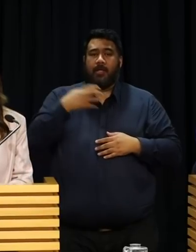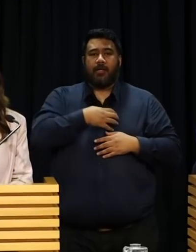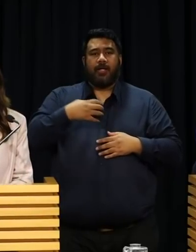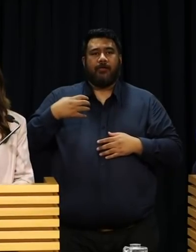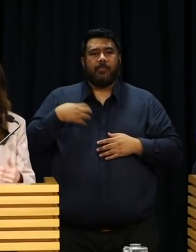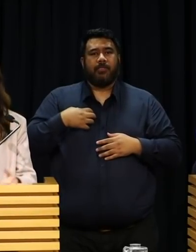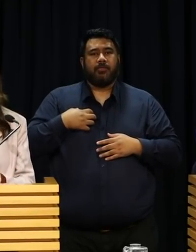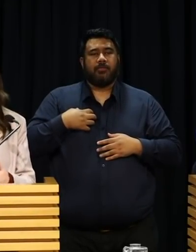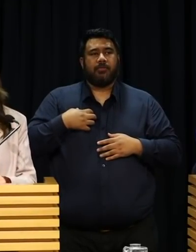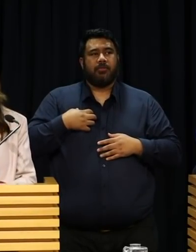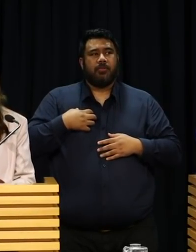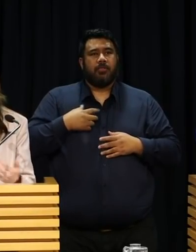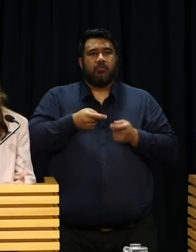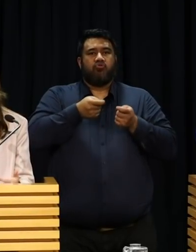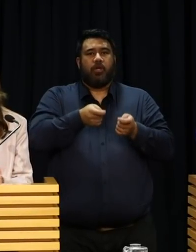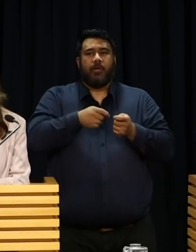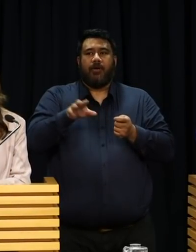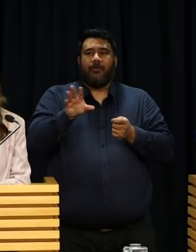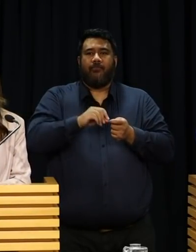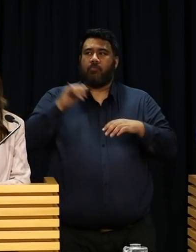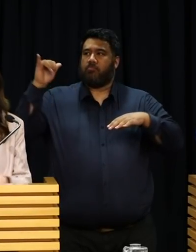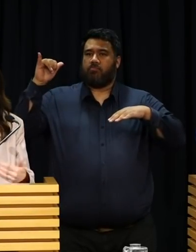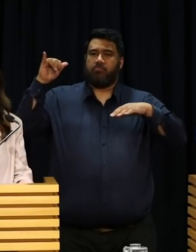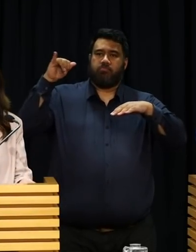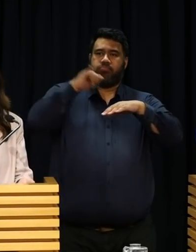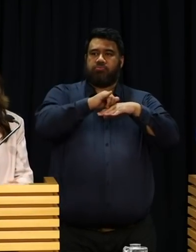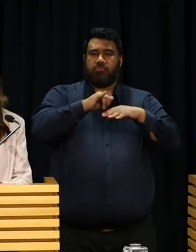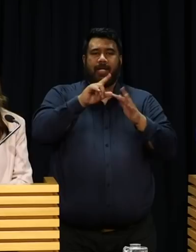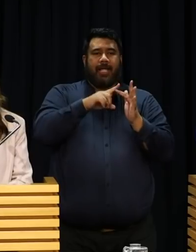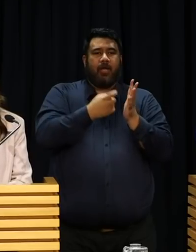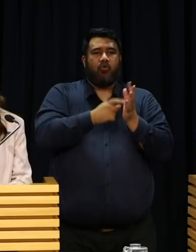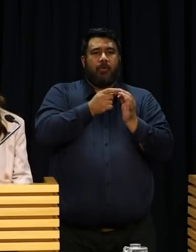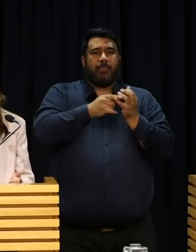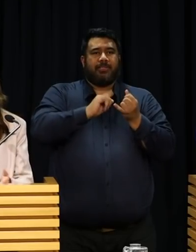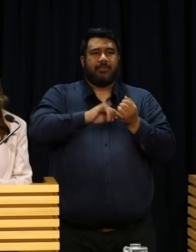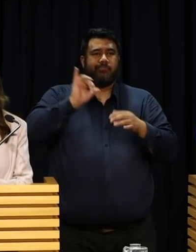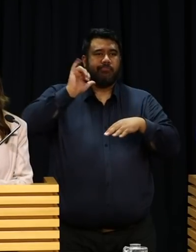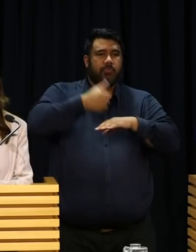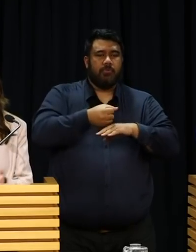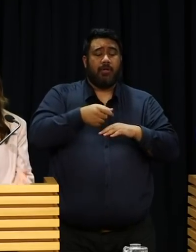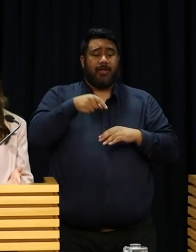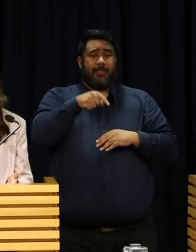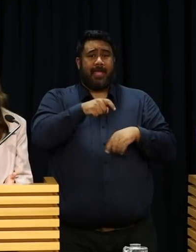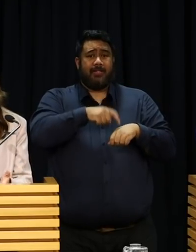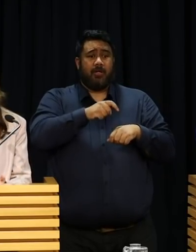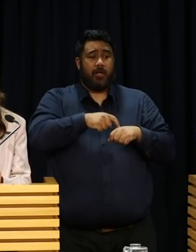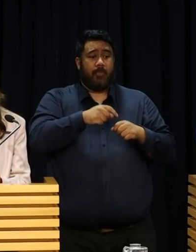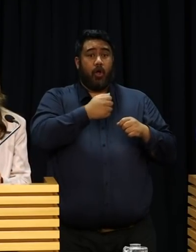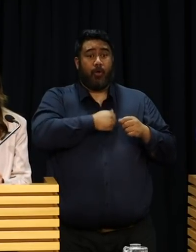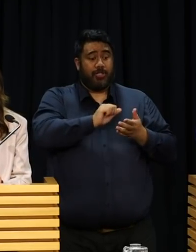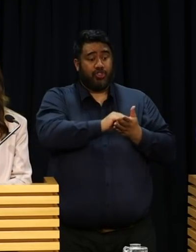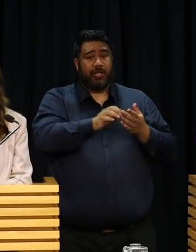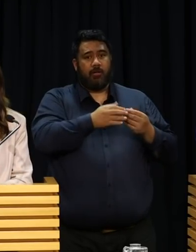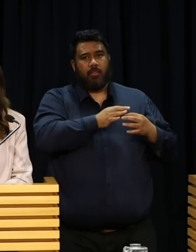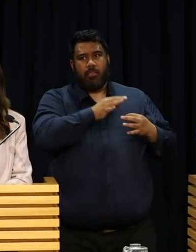government's response in the aftermath of Erebus, in the same way that the poll tax took to the 2000s to